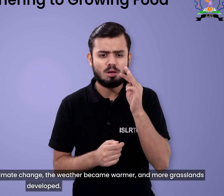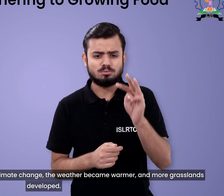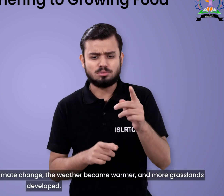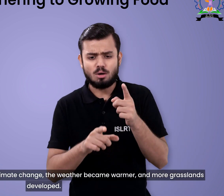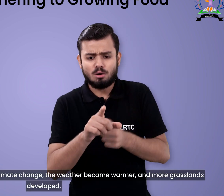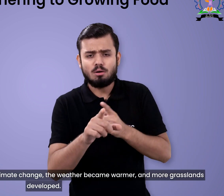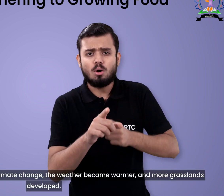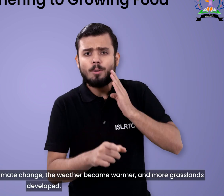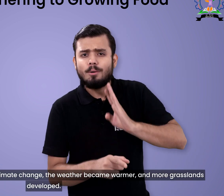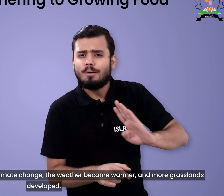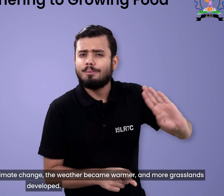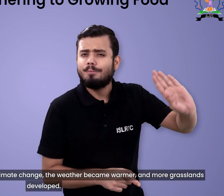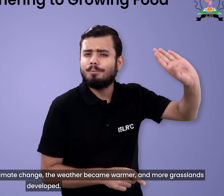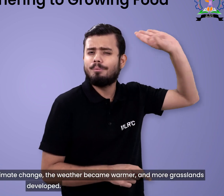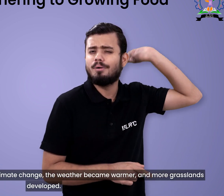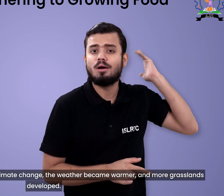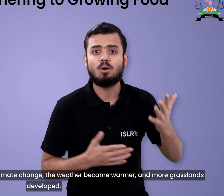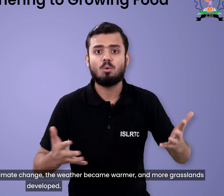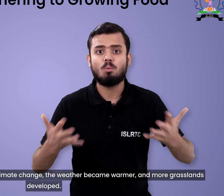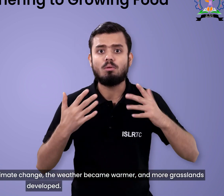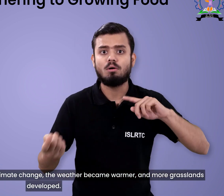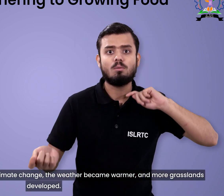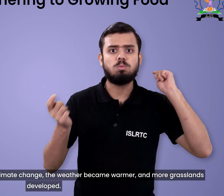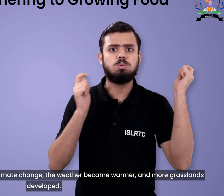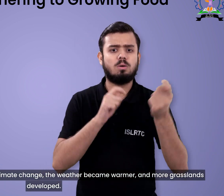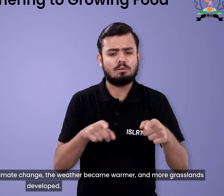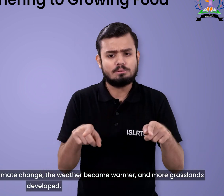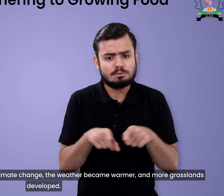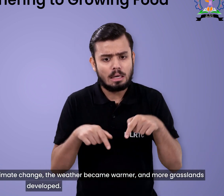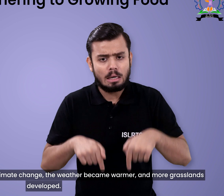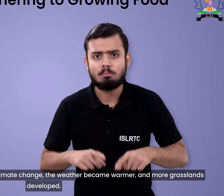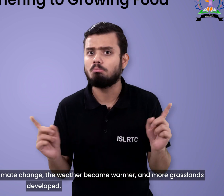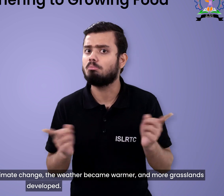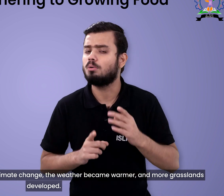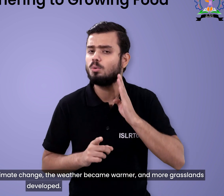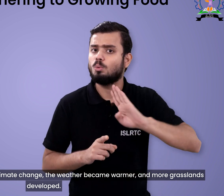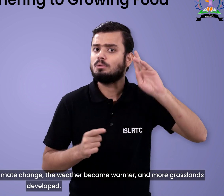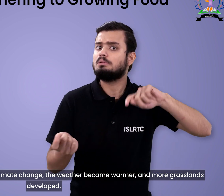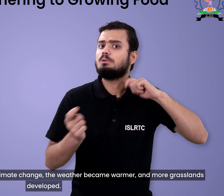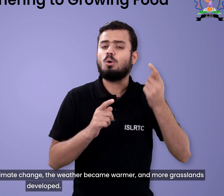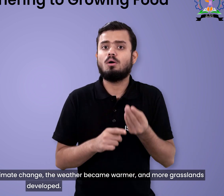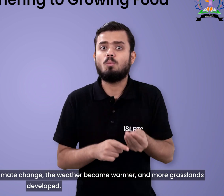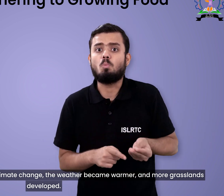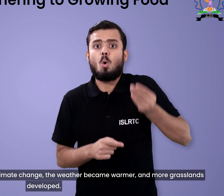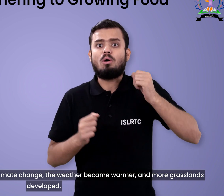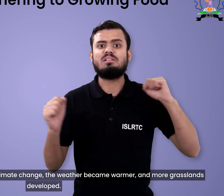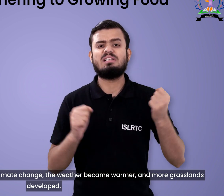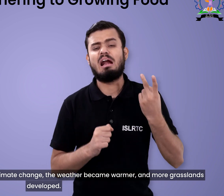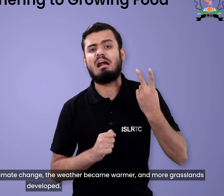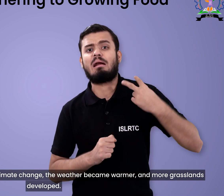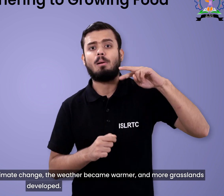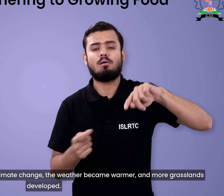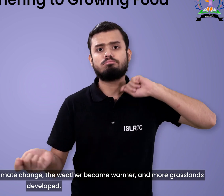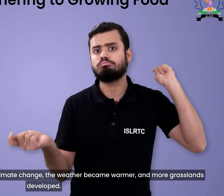12,000 years ago there was a major climate change. The weather became warmer and more grasslands developed.